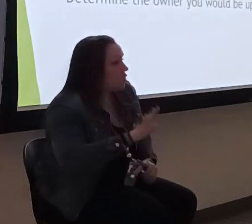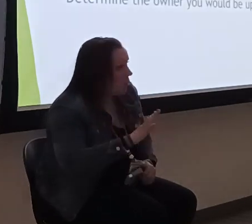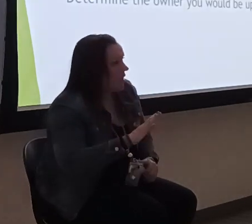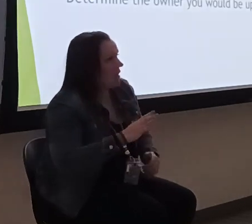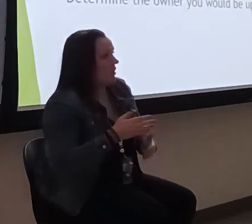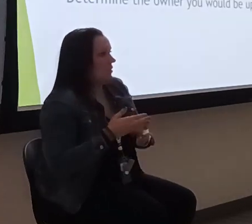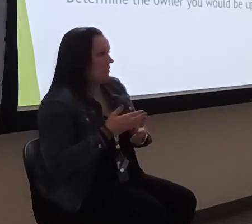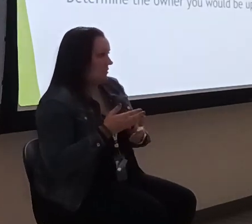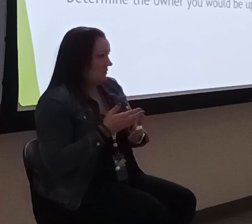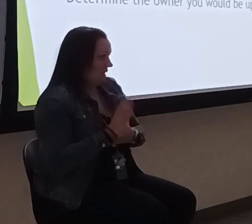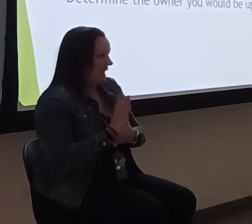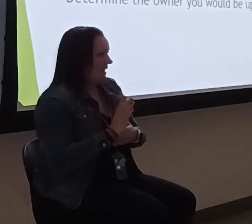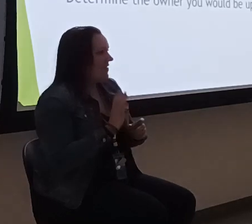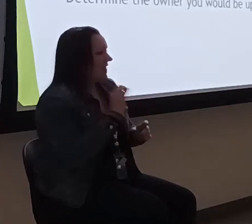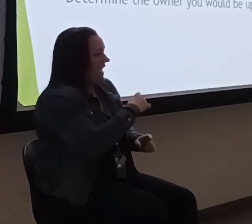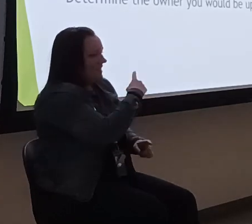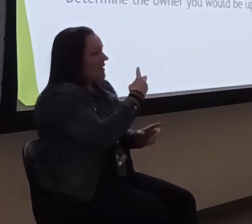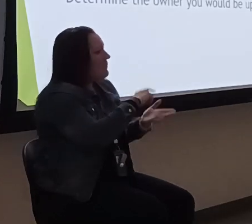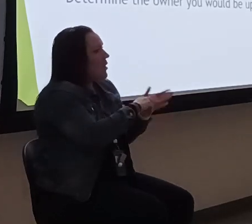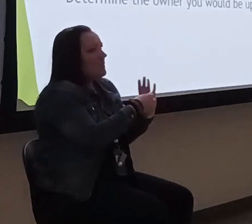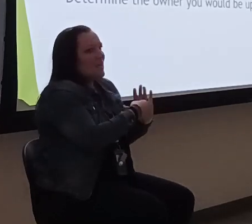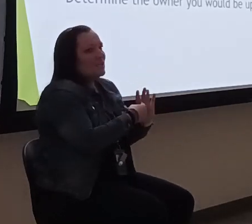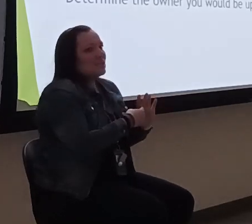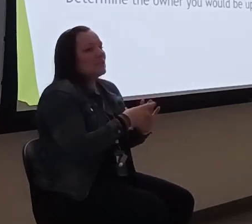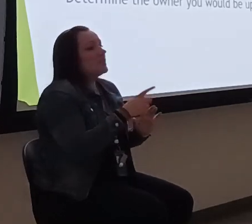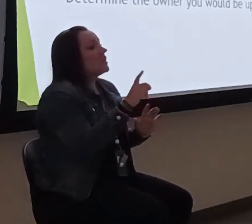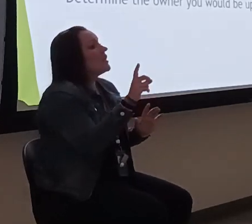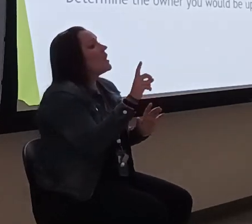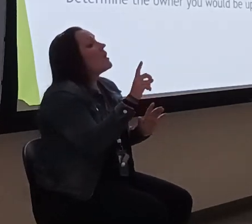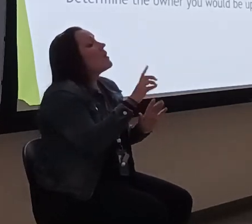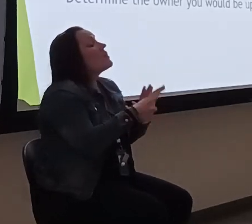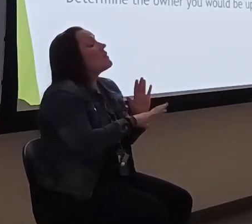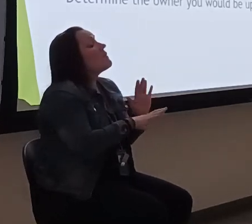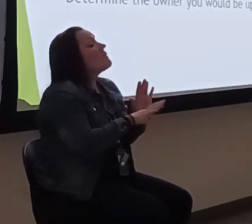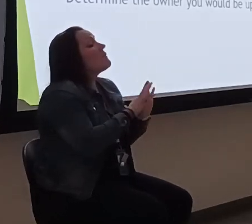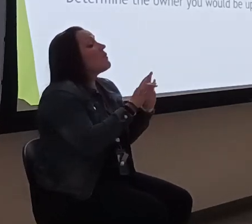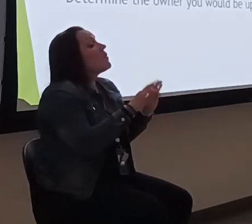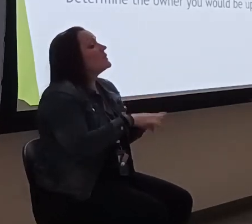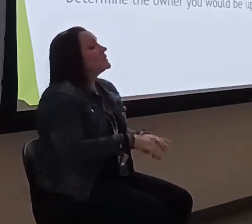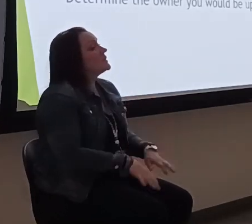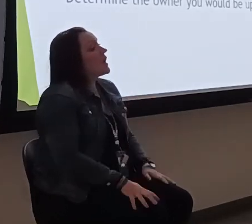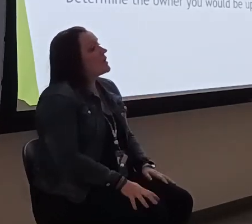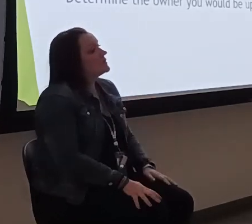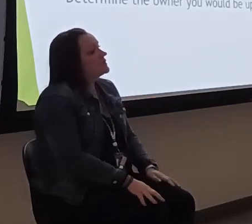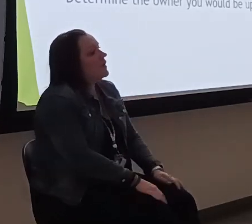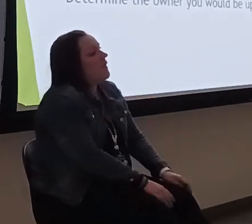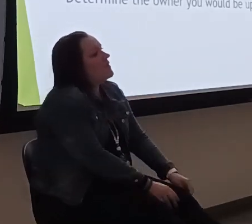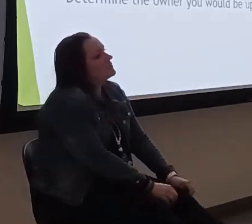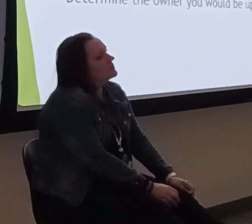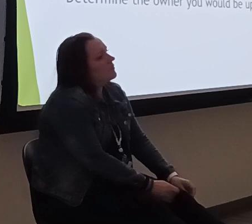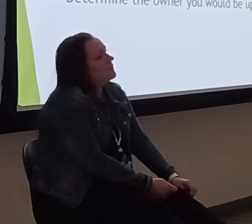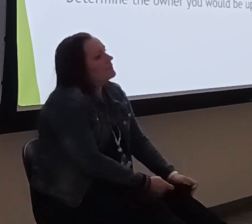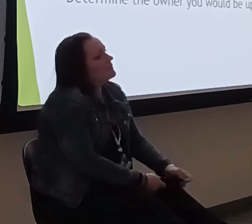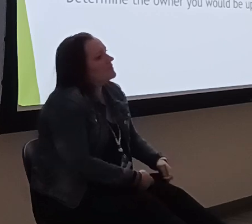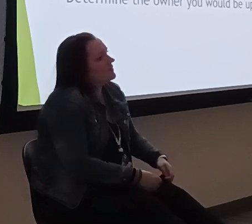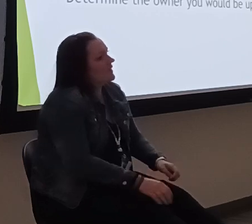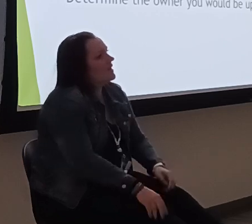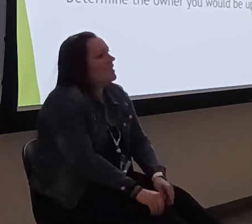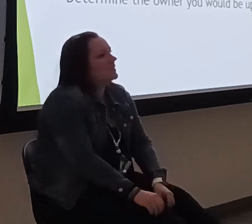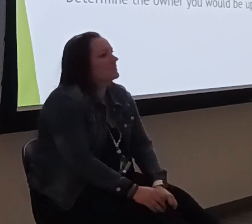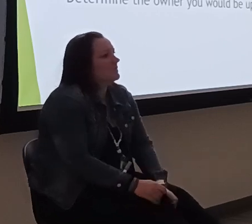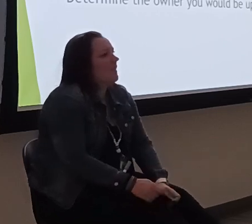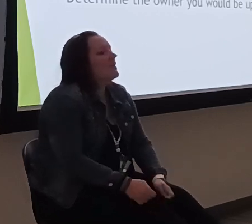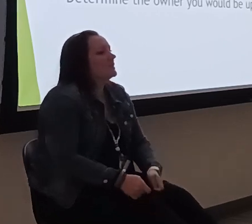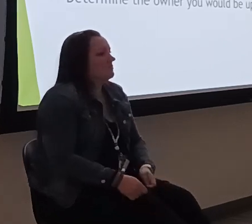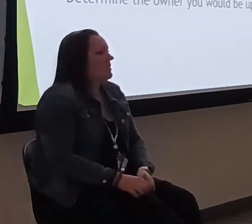Where do we find these forms at? These forms are on our database, and I'll show you where you can get those. We're getting there shortly.